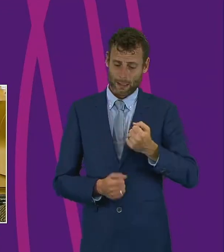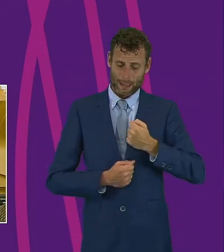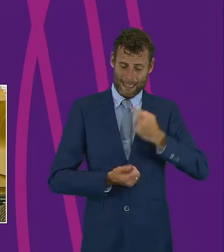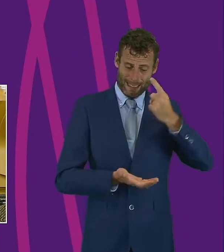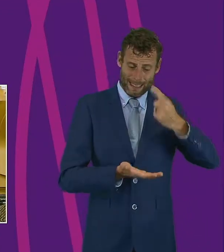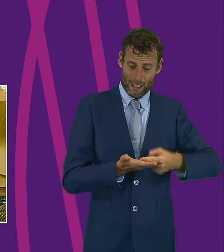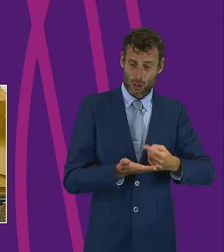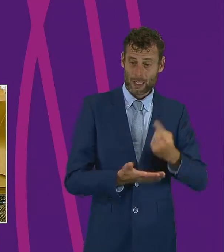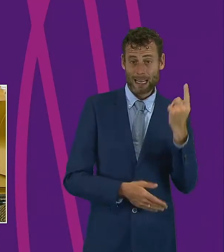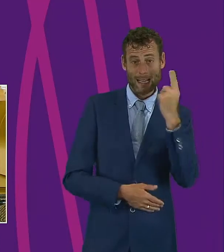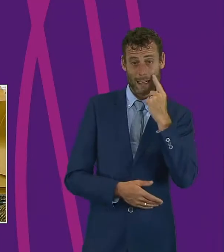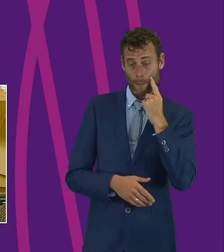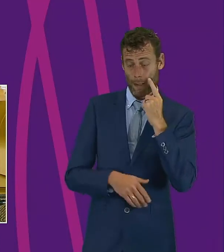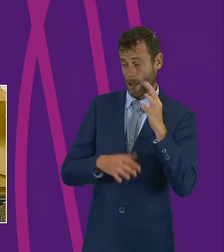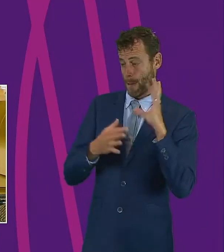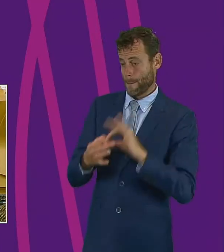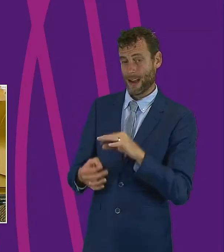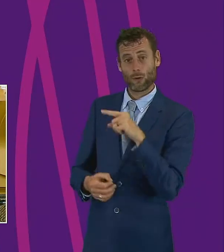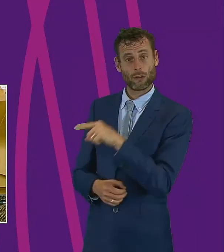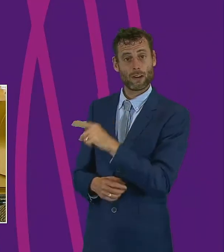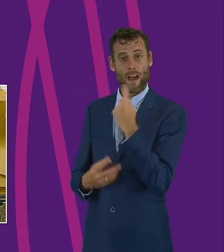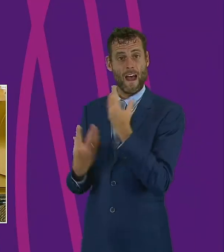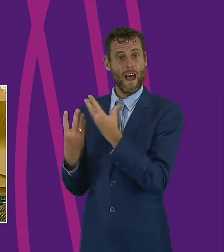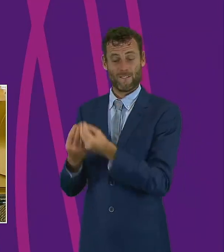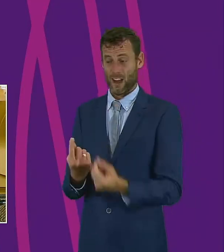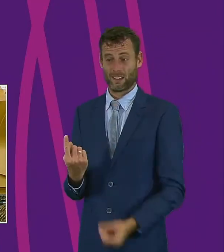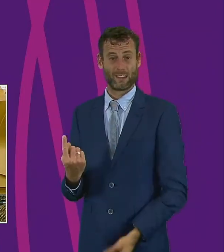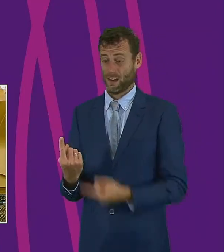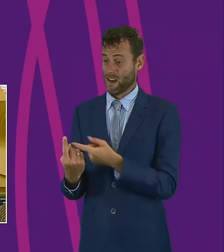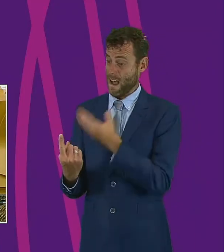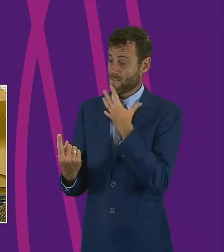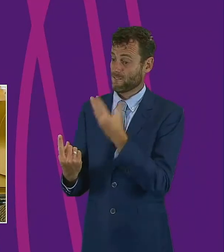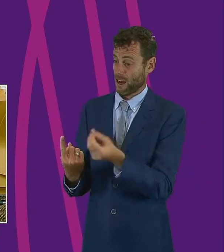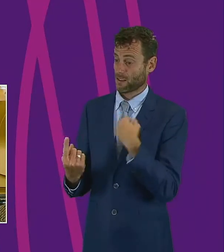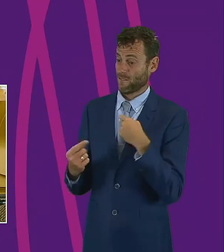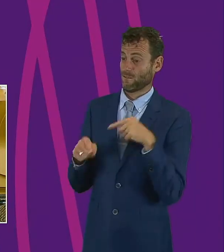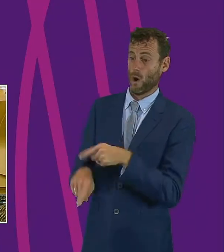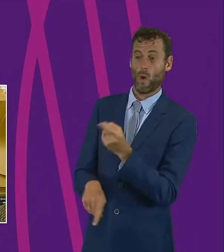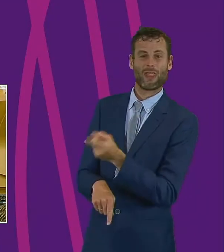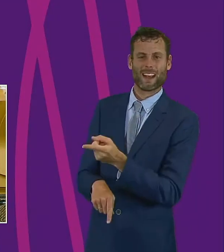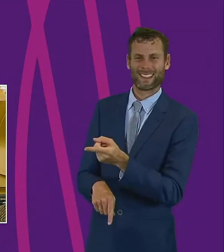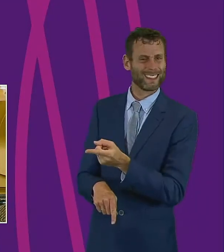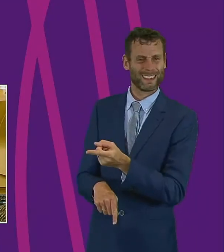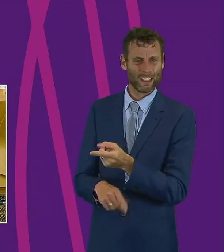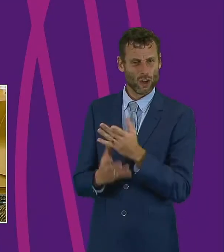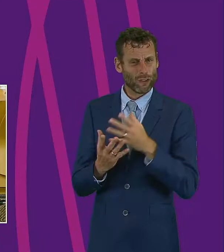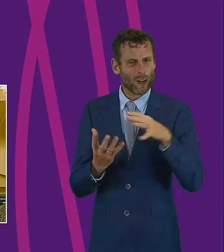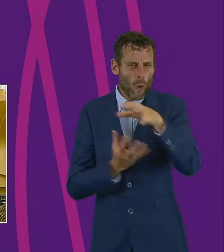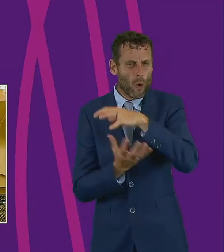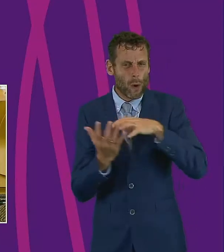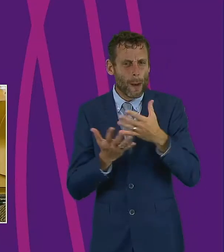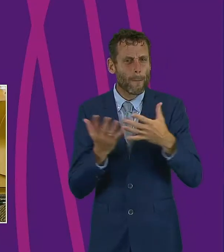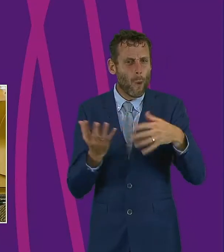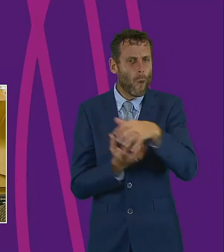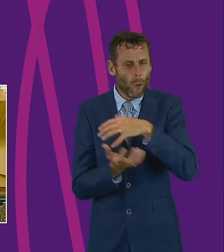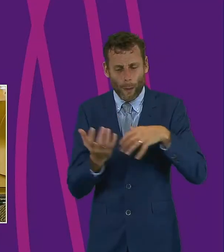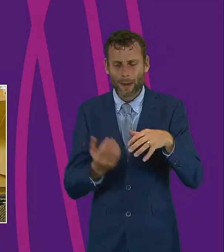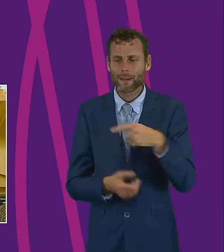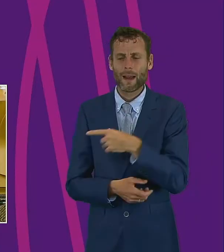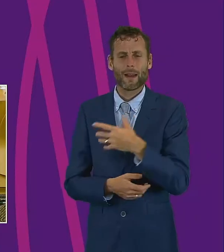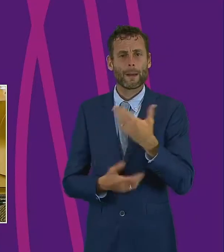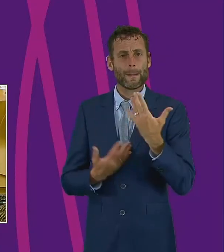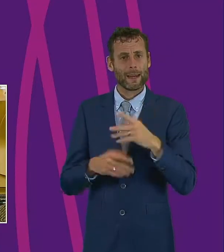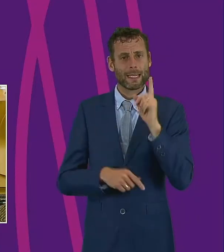whole range of factors that have to be taken into account. I should say the chair of the Local Incident Management Team participated in the Resilience Committee meeting